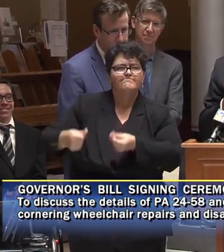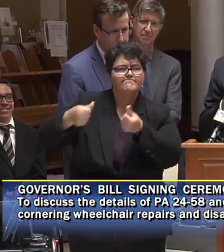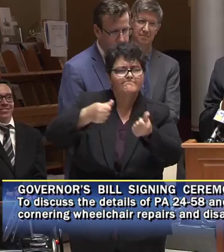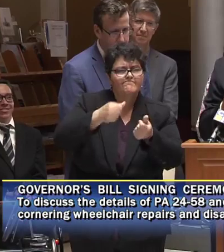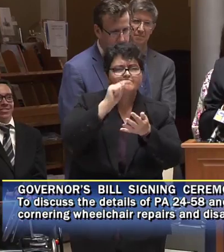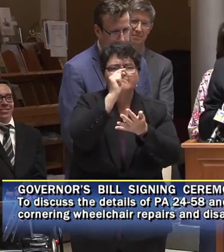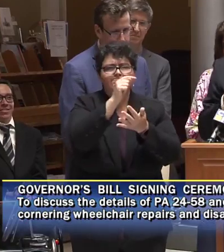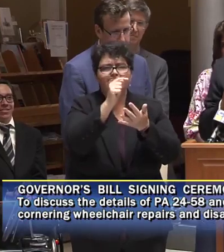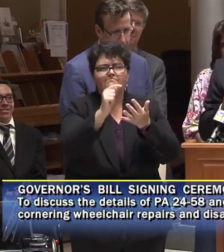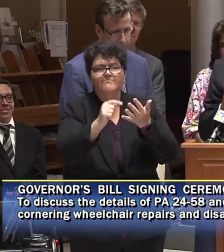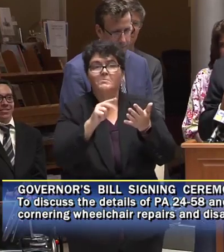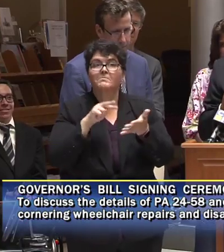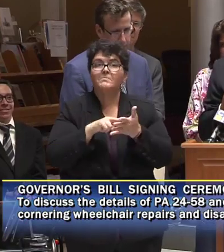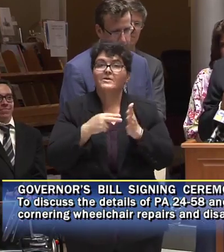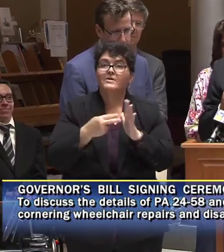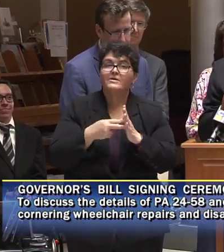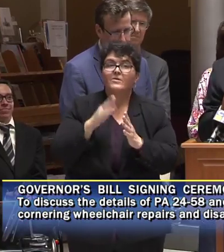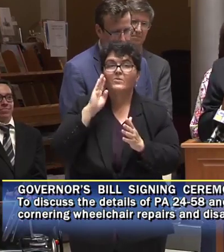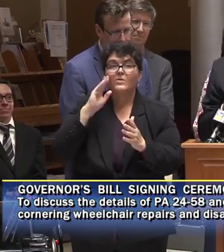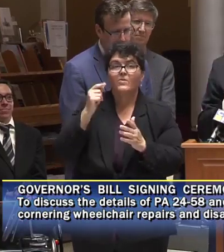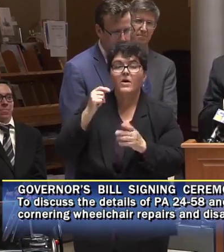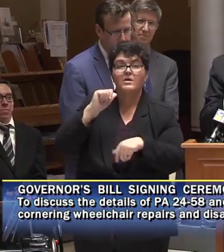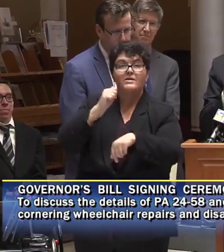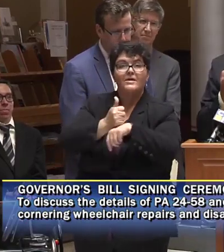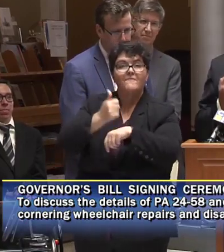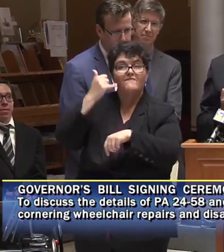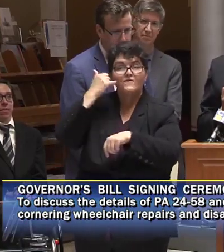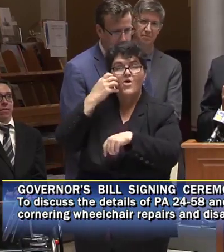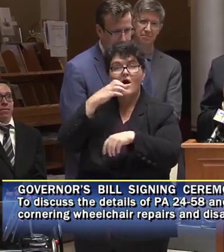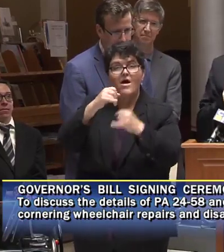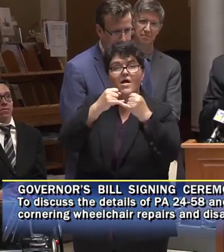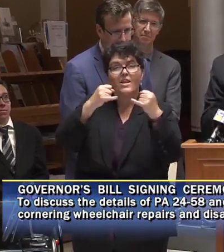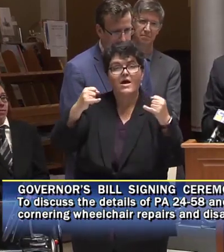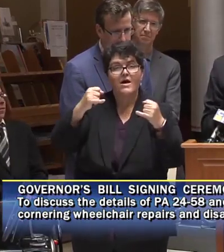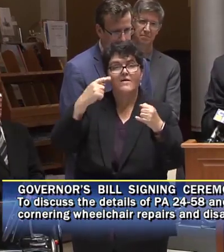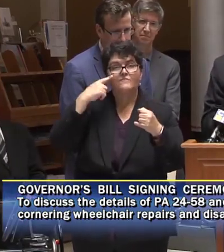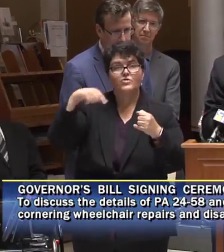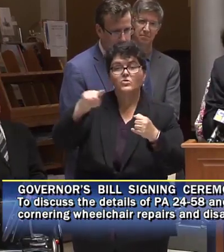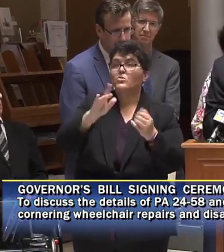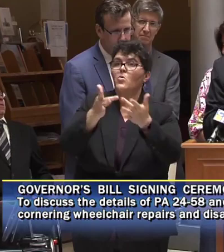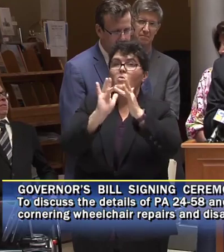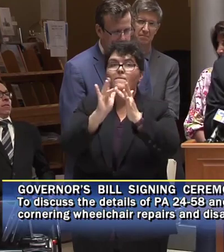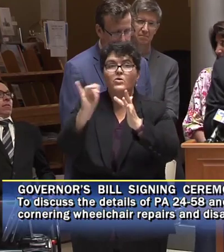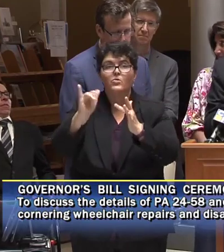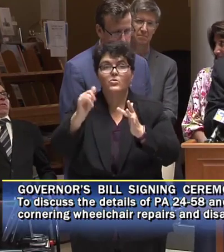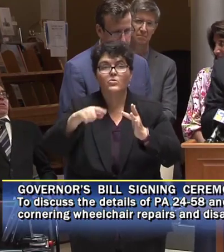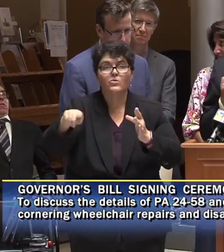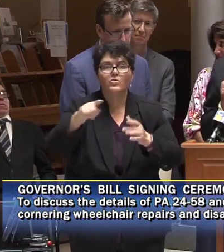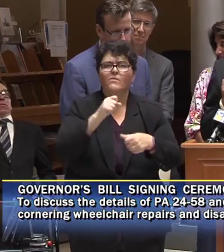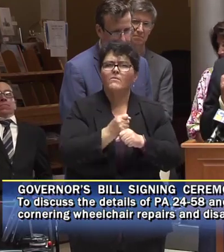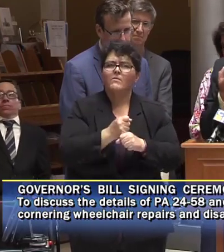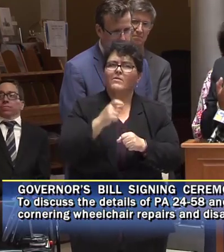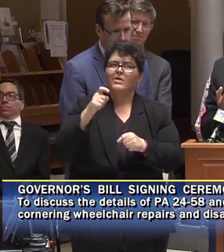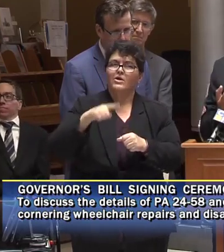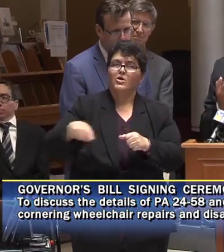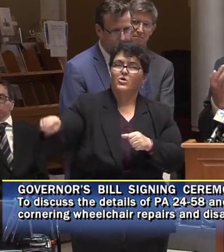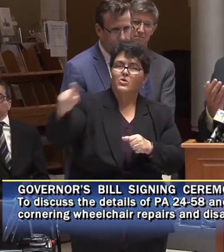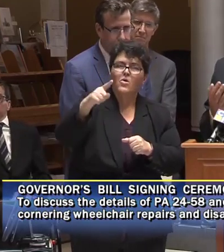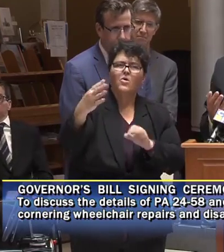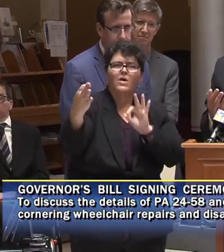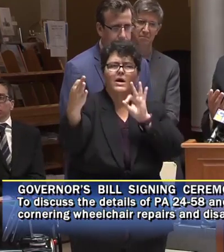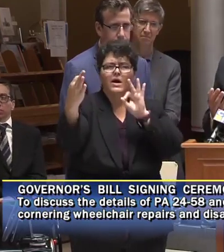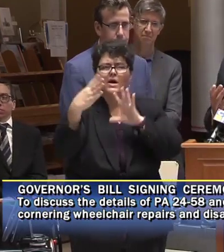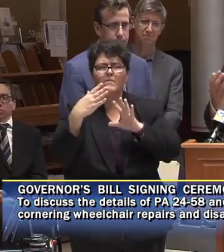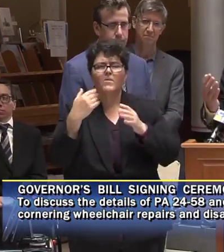a 1-800 number and a website. Guys, we need your input. We don't have the proper data for us to go back and